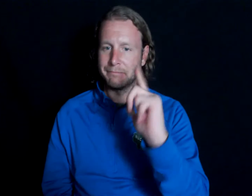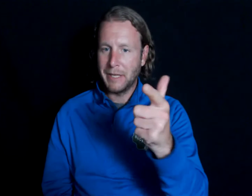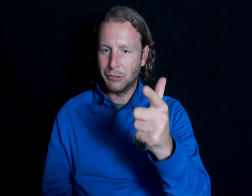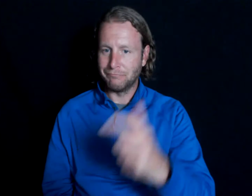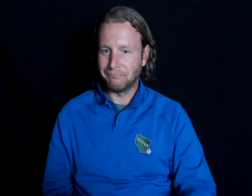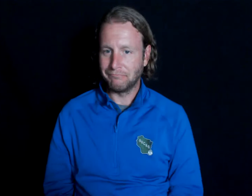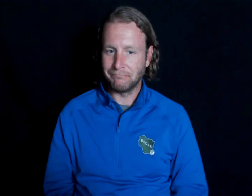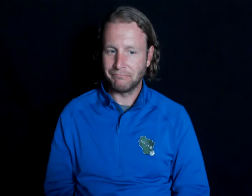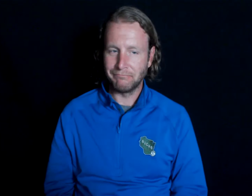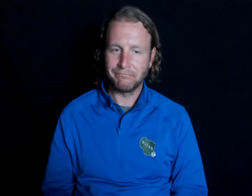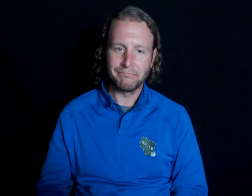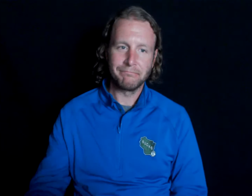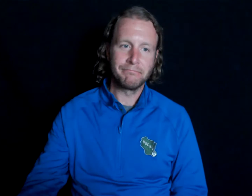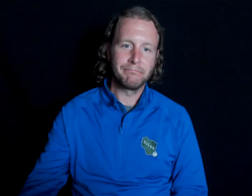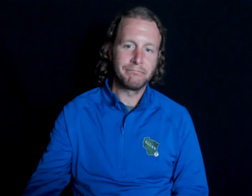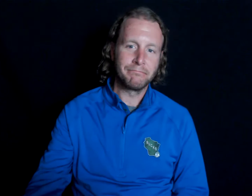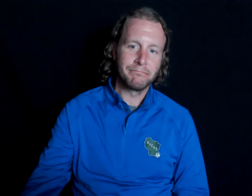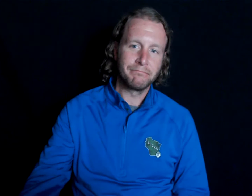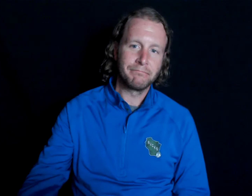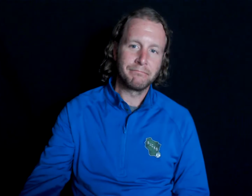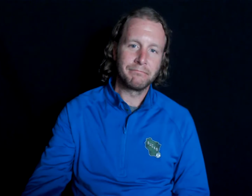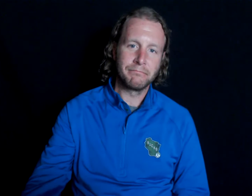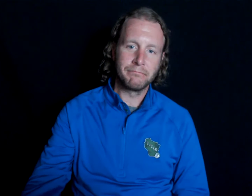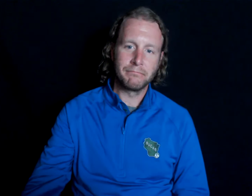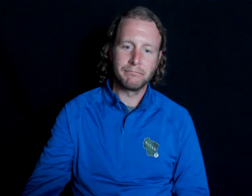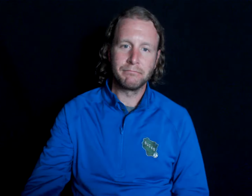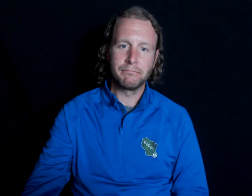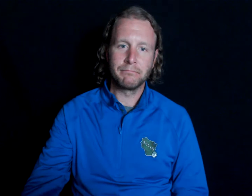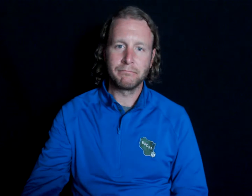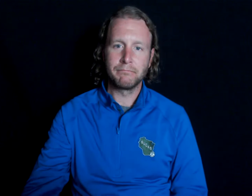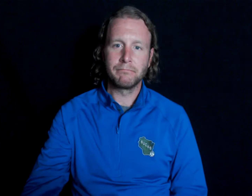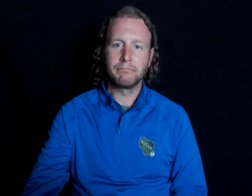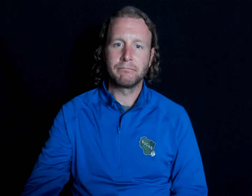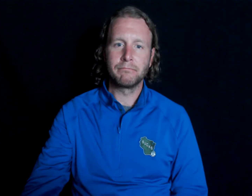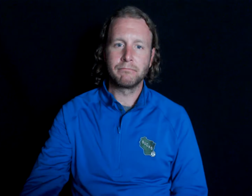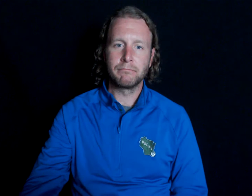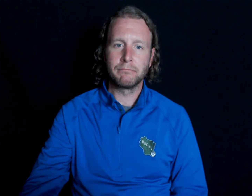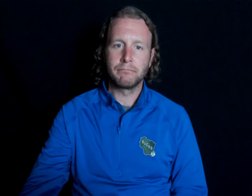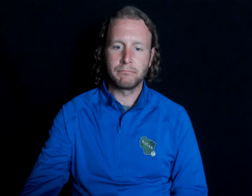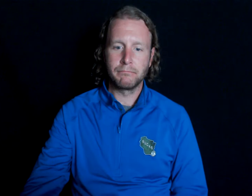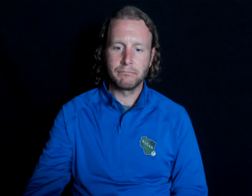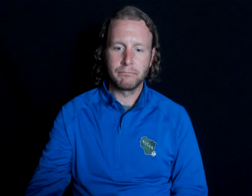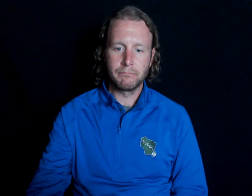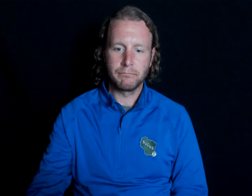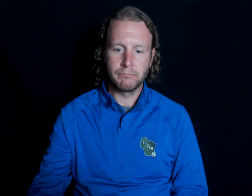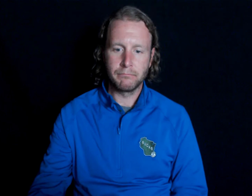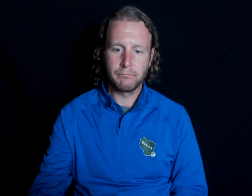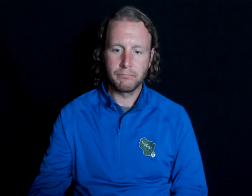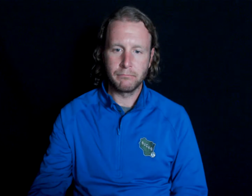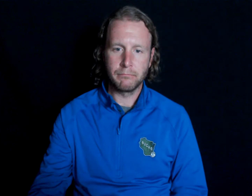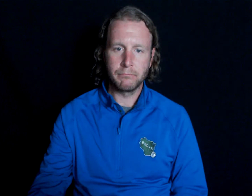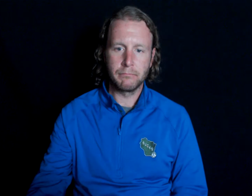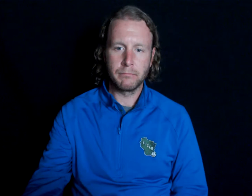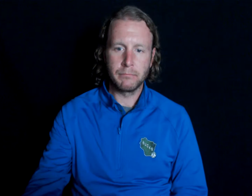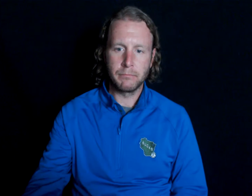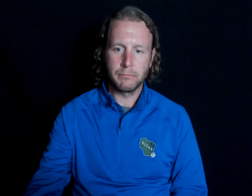Welcome to the NBA Draft Lottery, presented by State Farm. Basketball is all about being